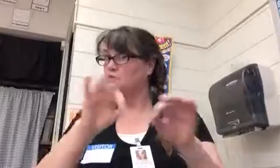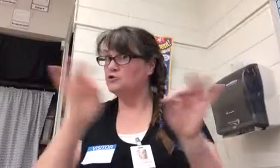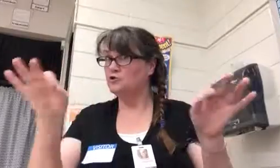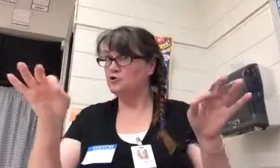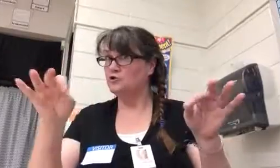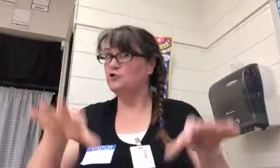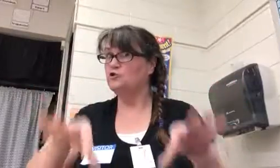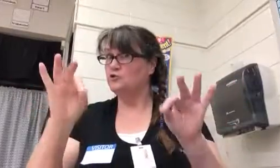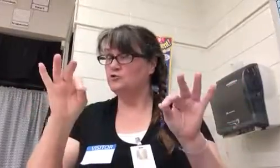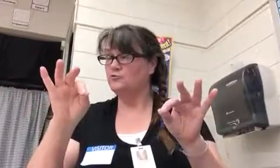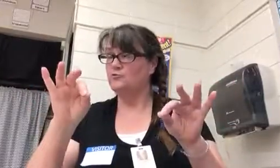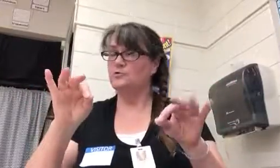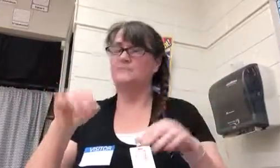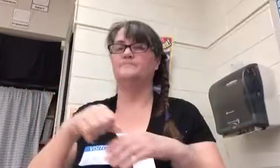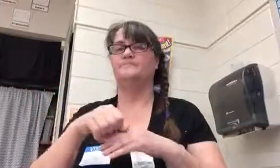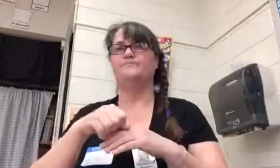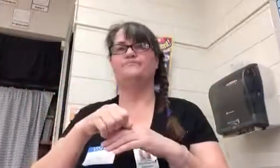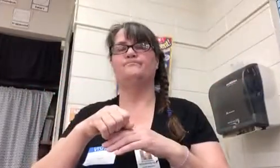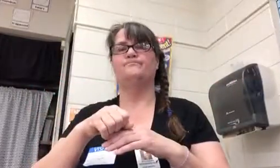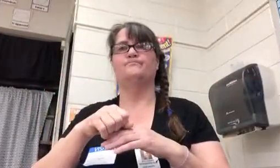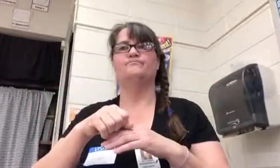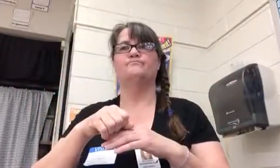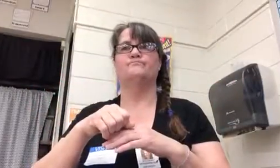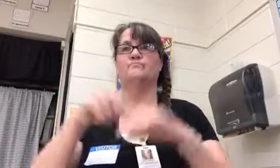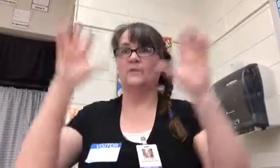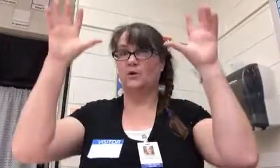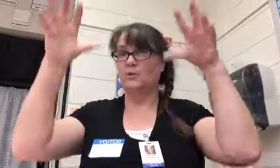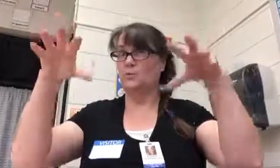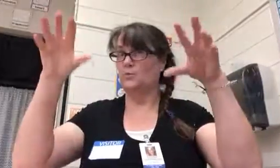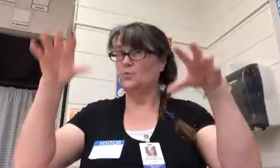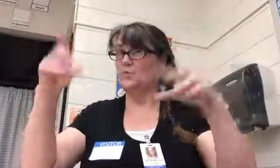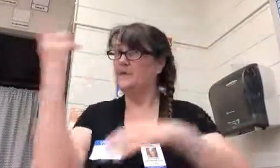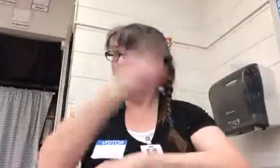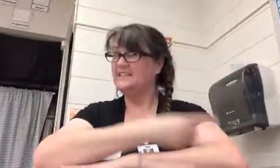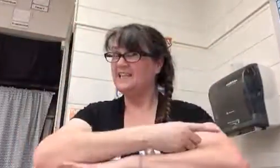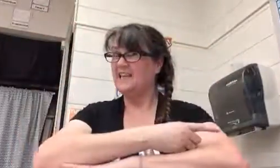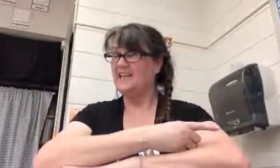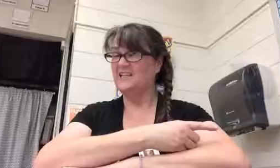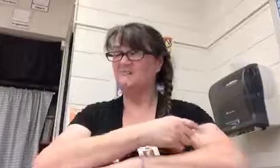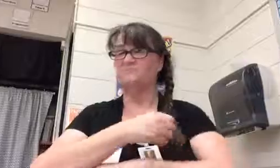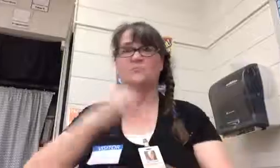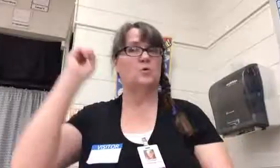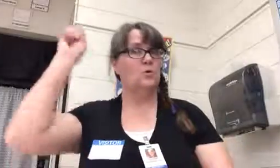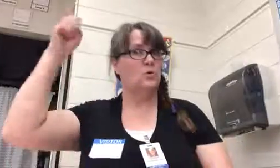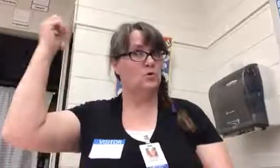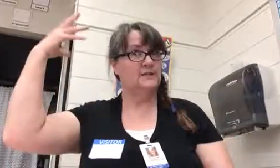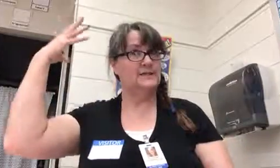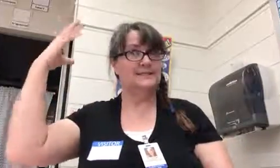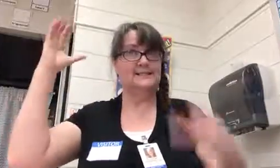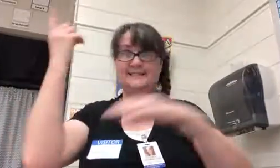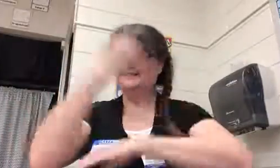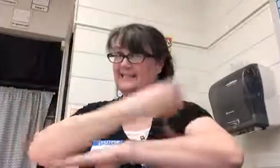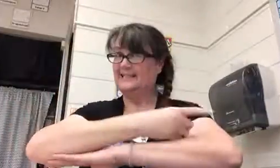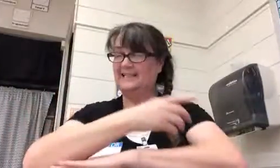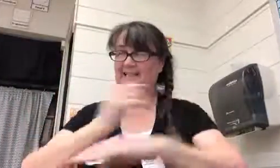both. I'm gonna pick a rainy day, because when I let the dogs out yesterday morning, it was raining. But